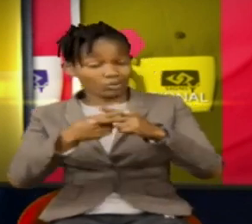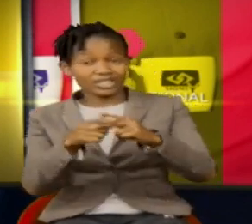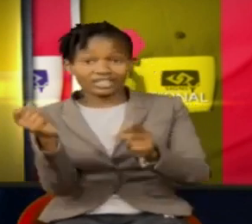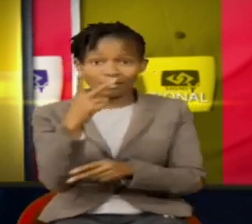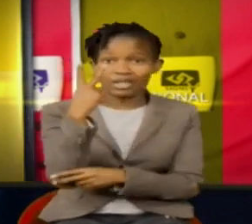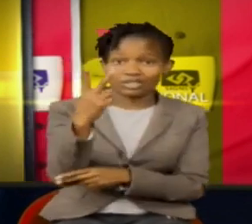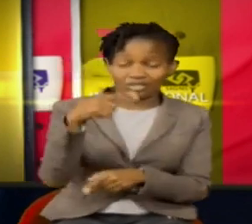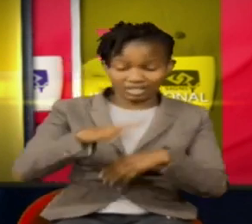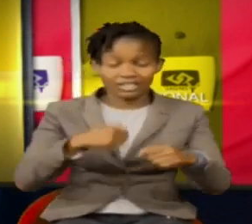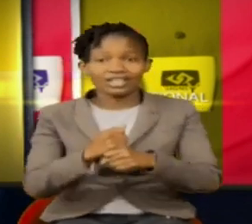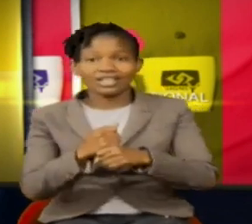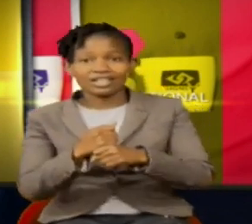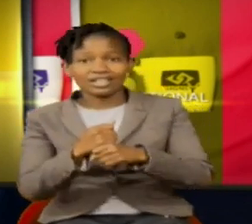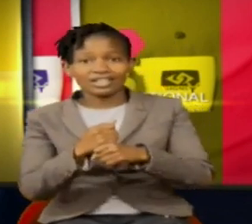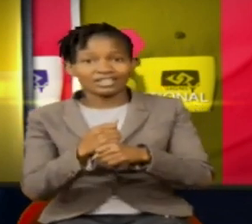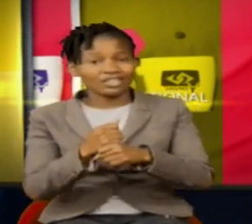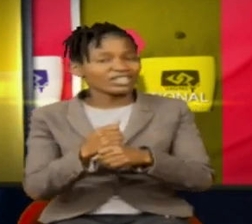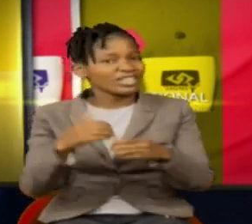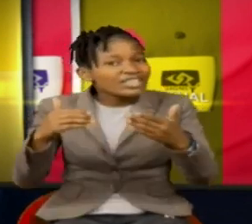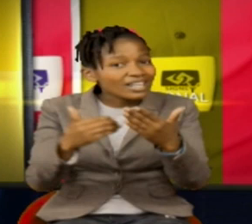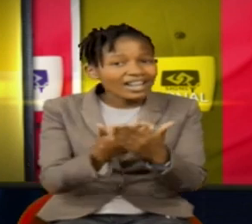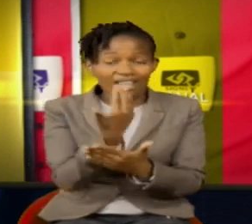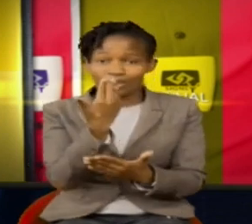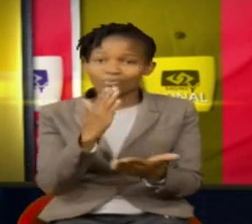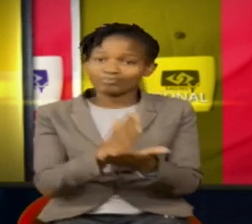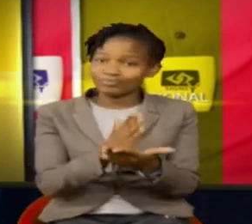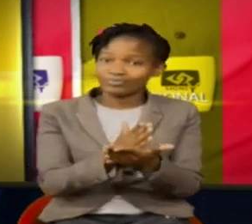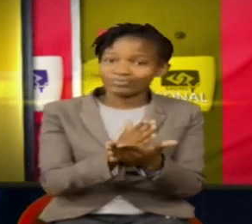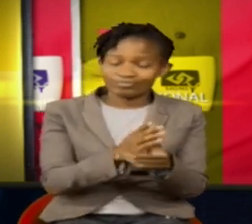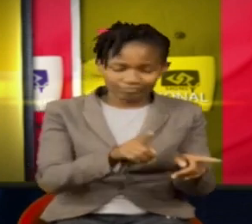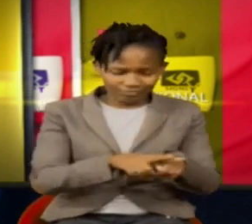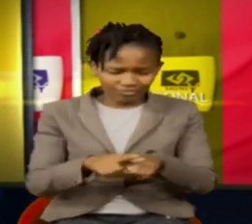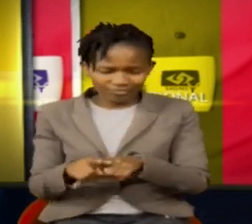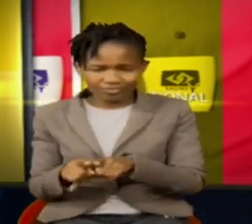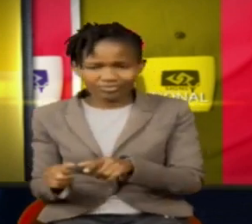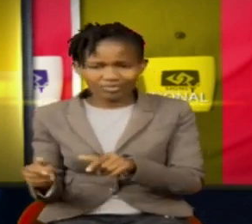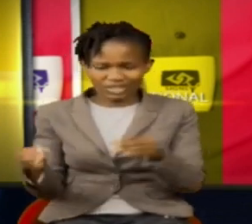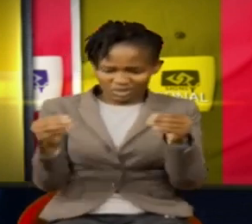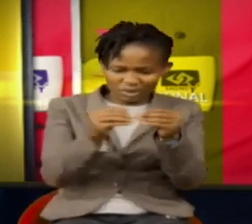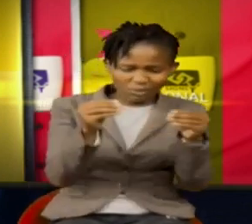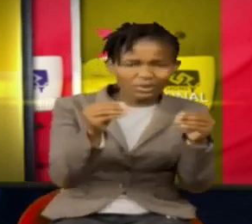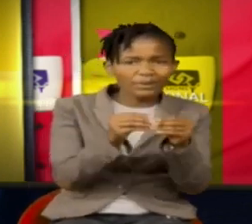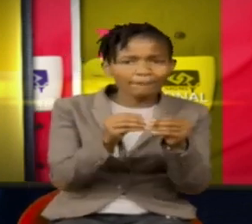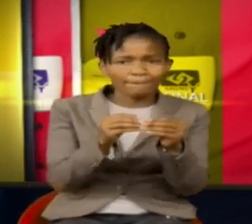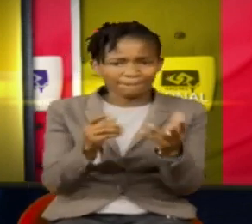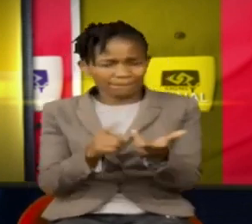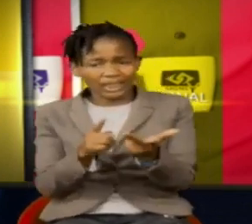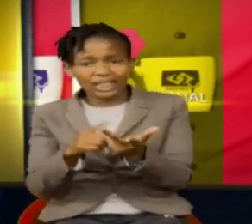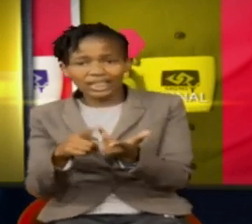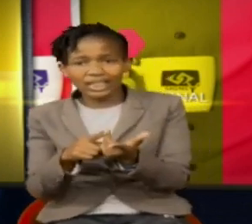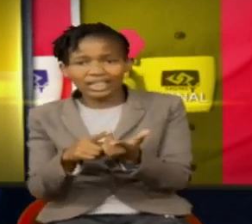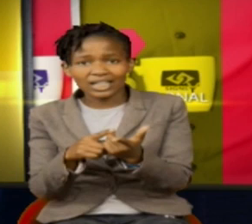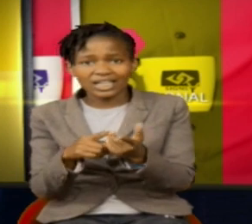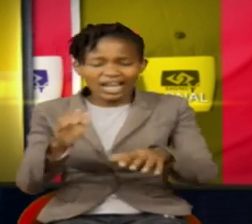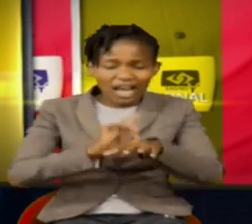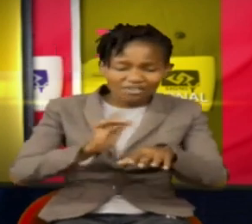this year, so it's a very fresh campaign. Okay. We came across very crazy statistics. Yes. Affecting